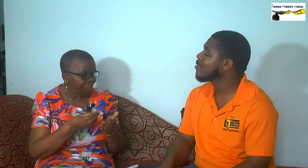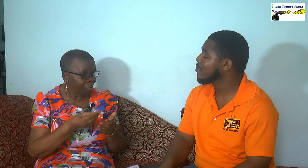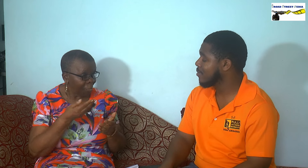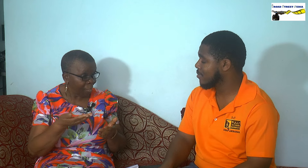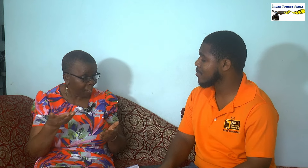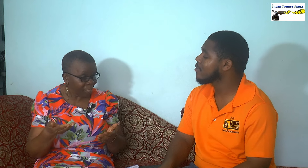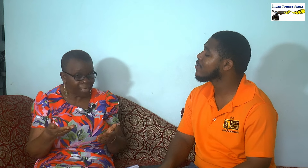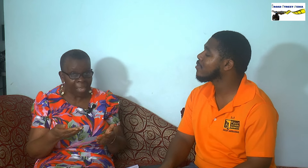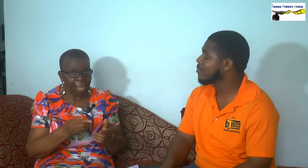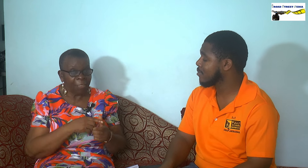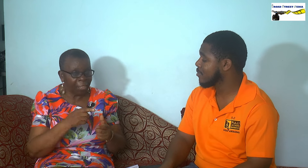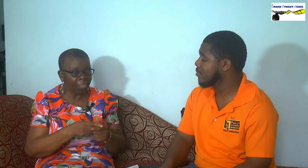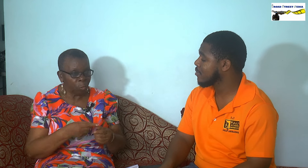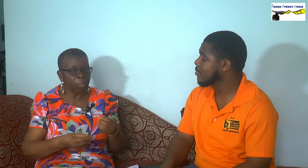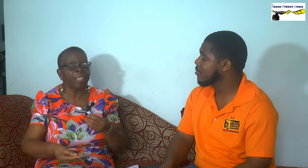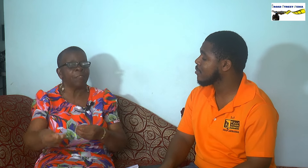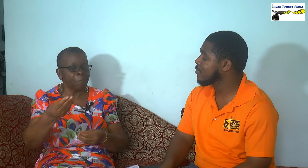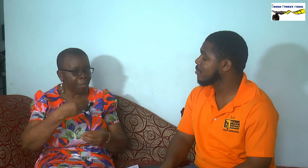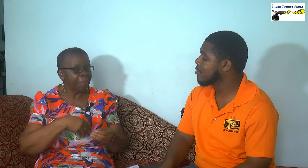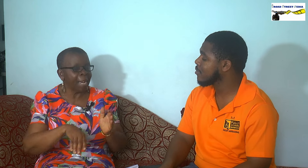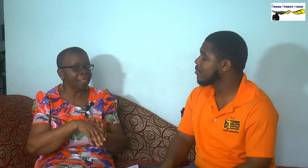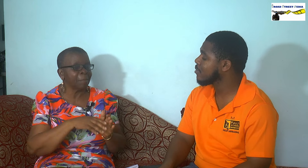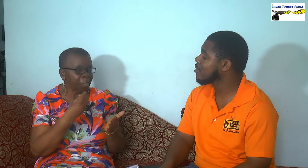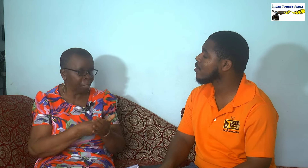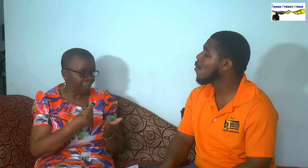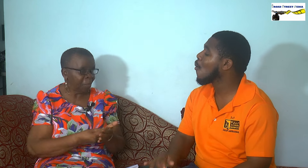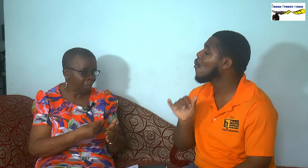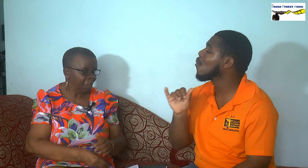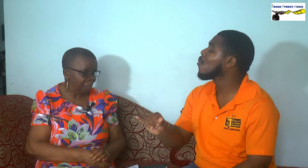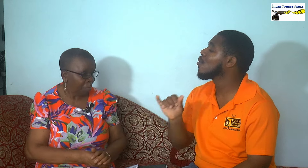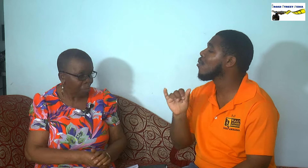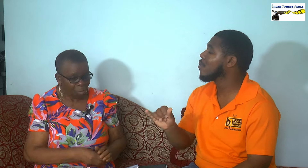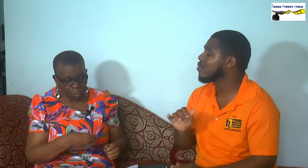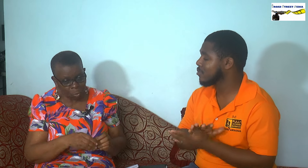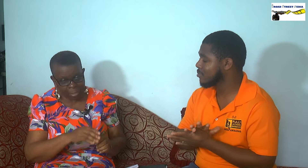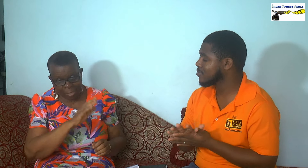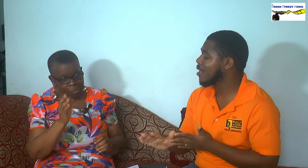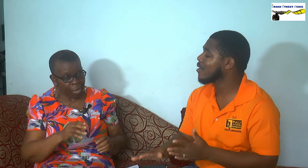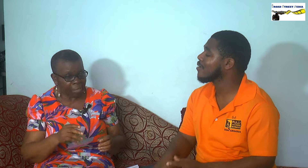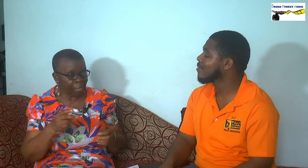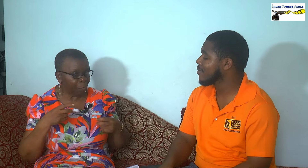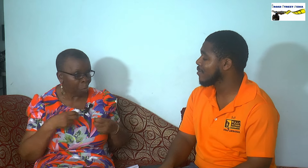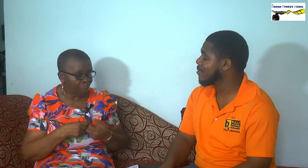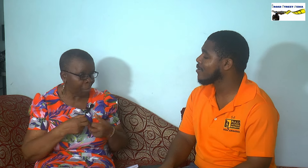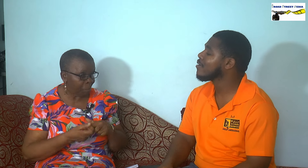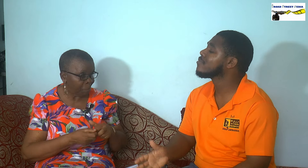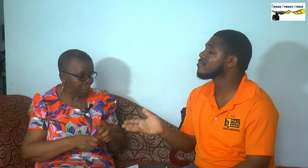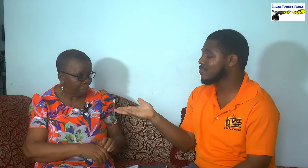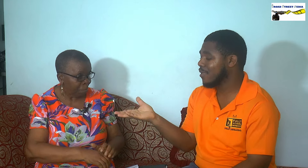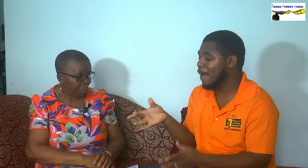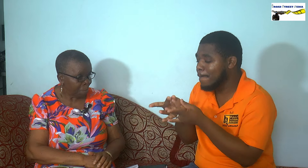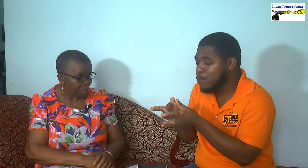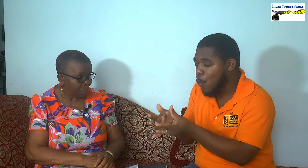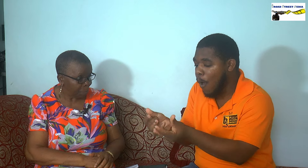the things, and then she would give me back the money. Okay. So I never had any problem.